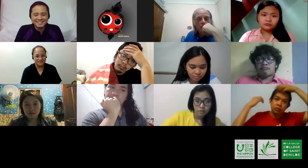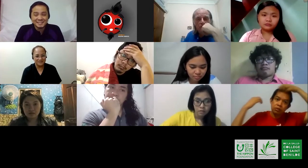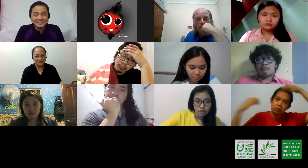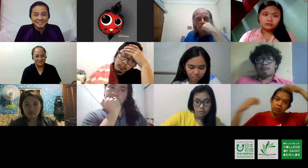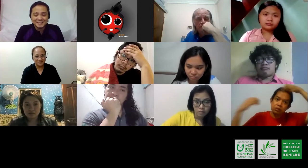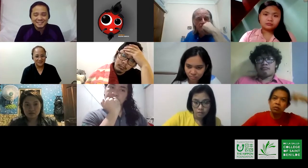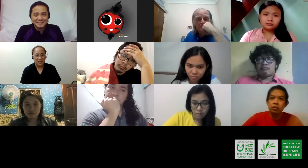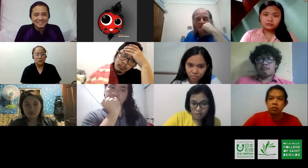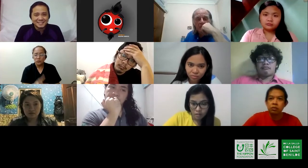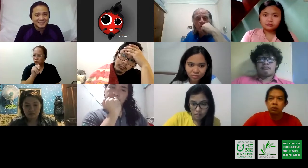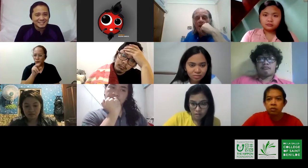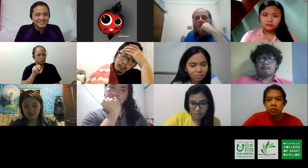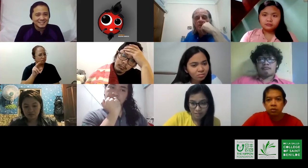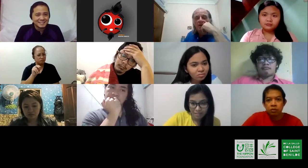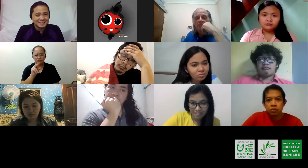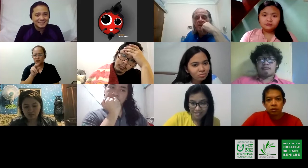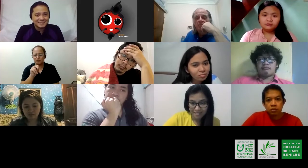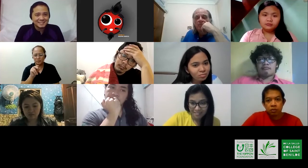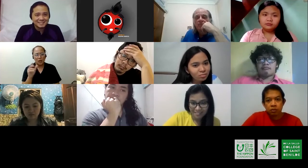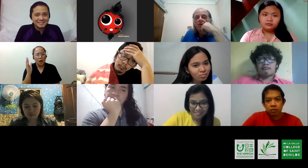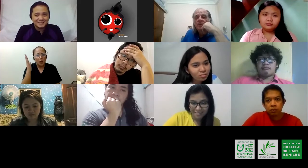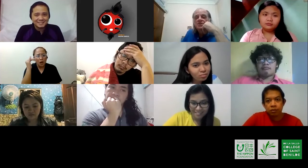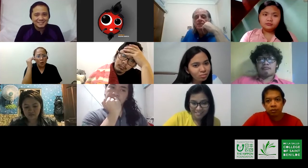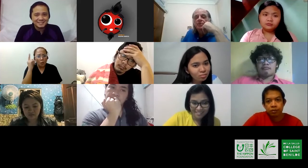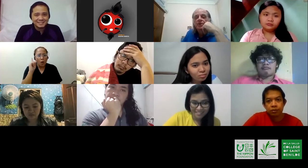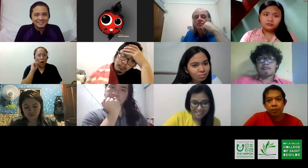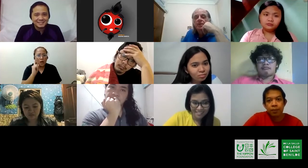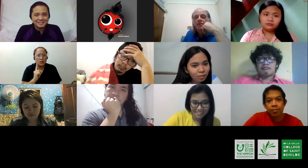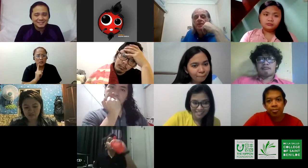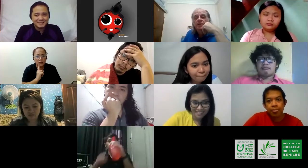No. Why would deaf people form a separate community?